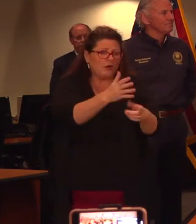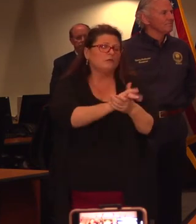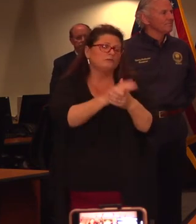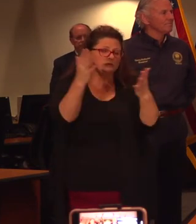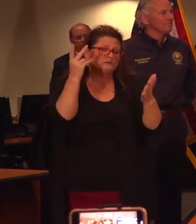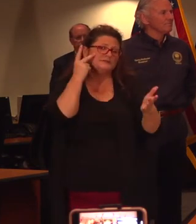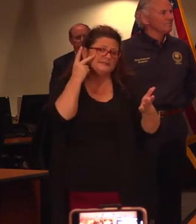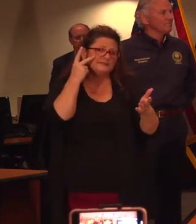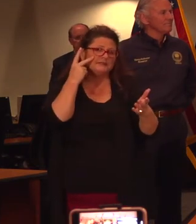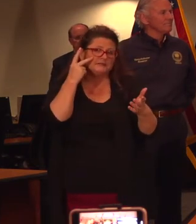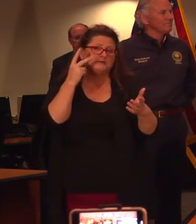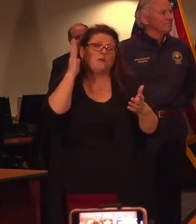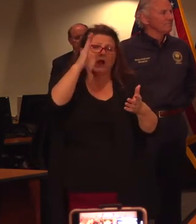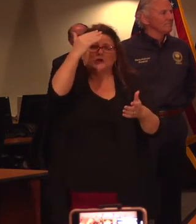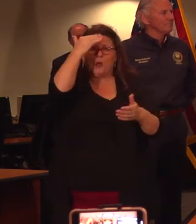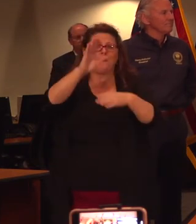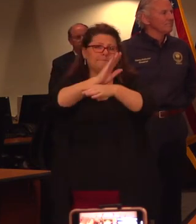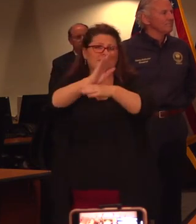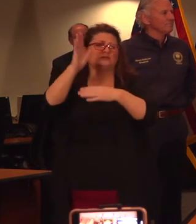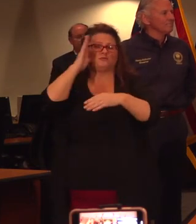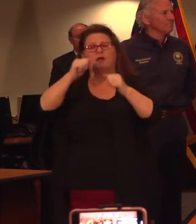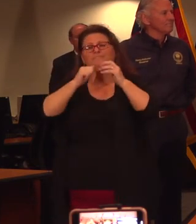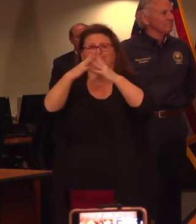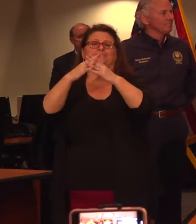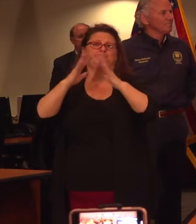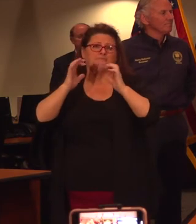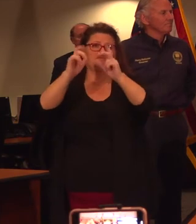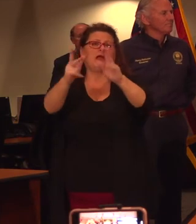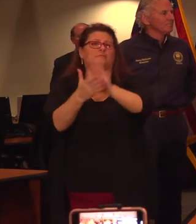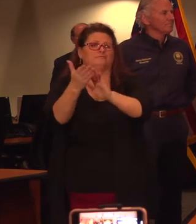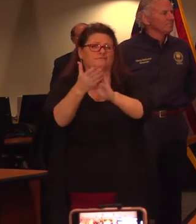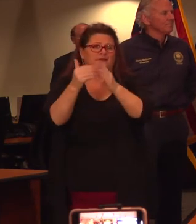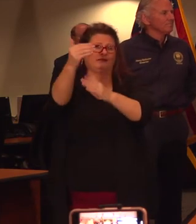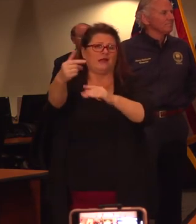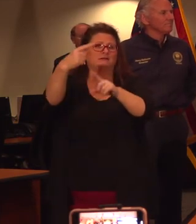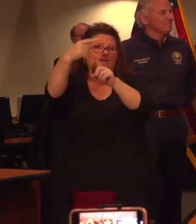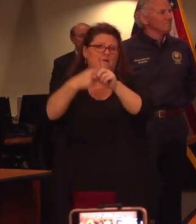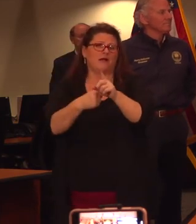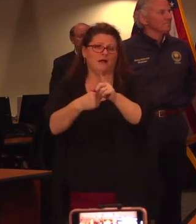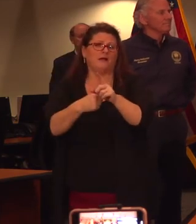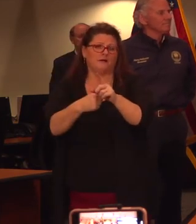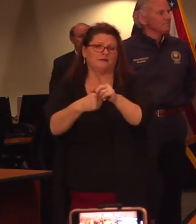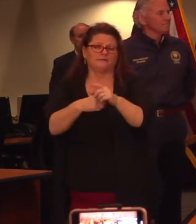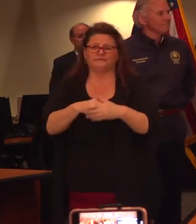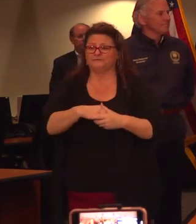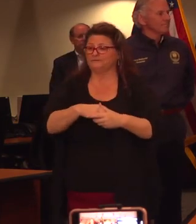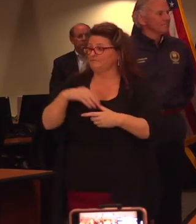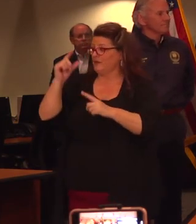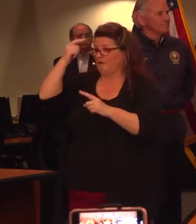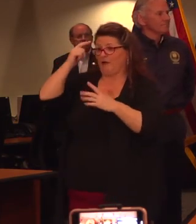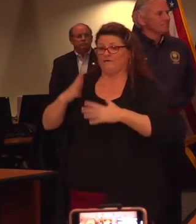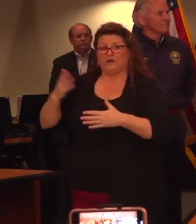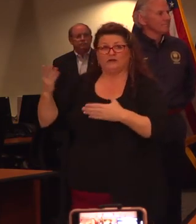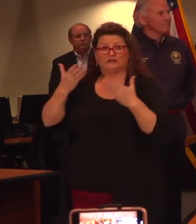see our businesses come back next month. And also we've been working at the governor's suggestion. We